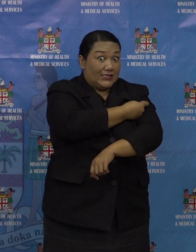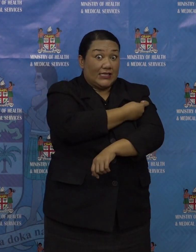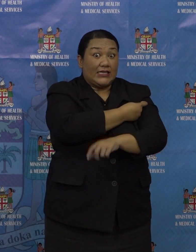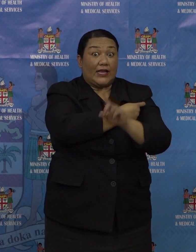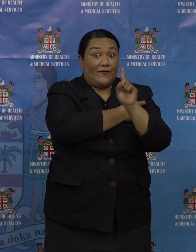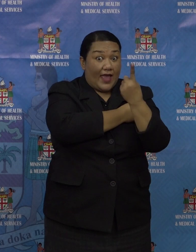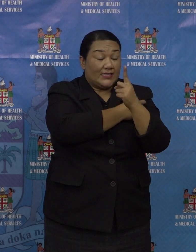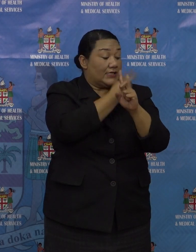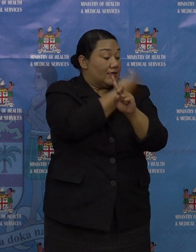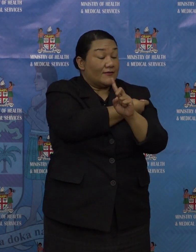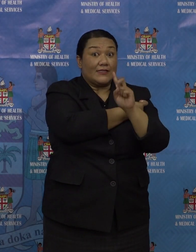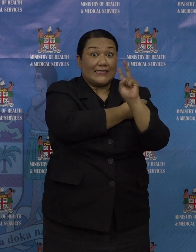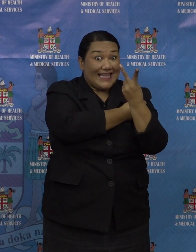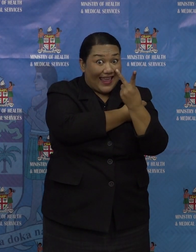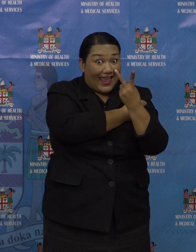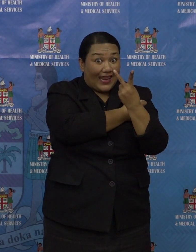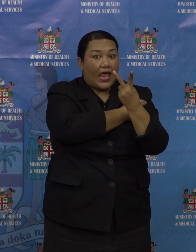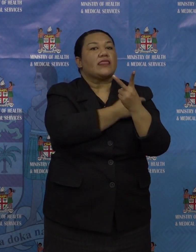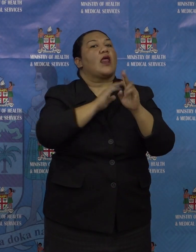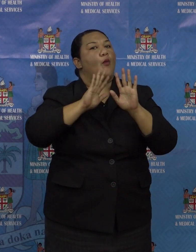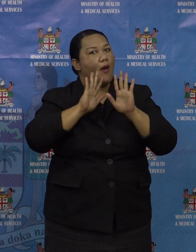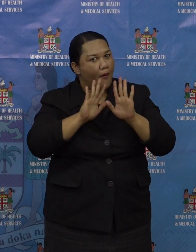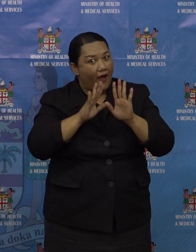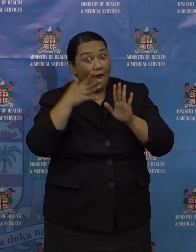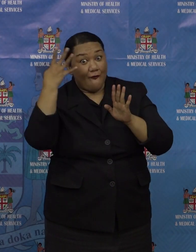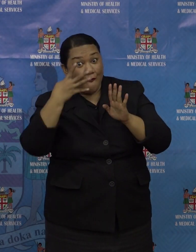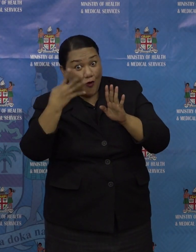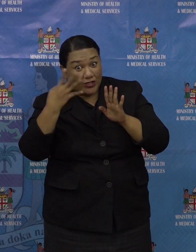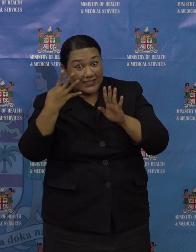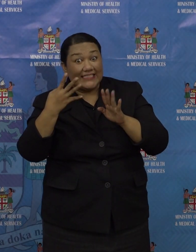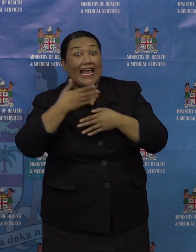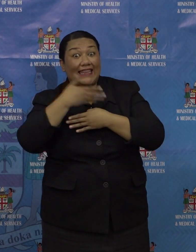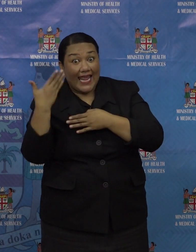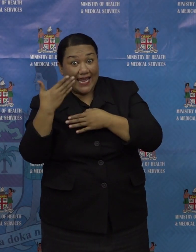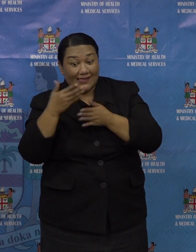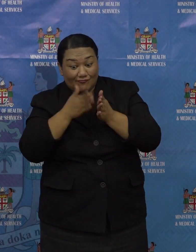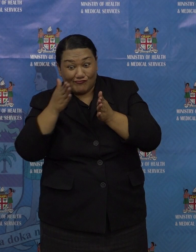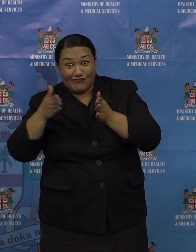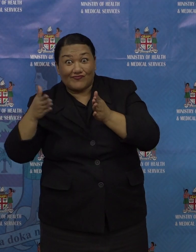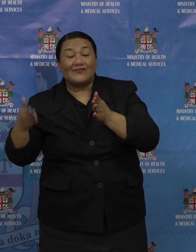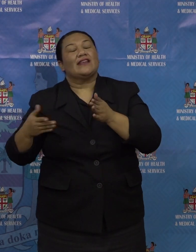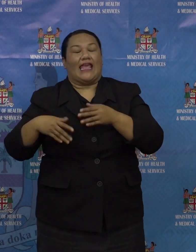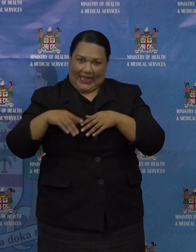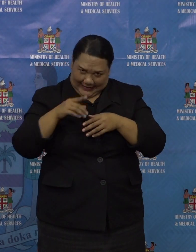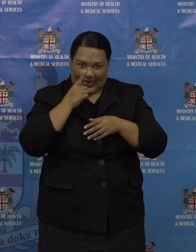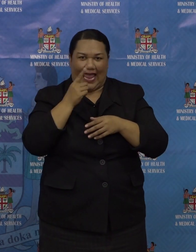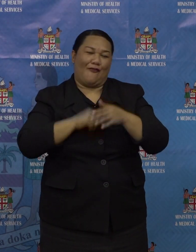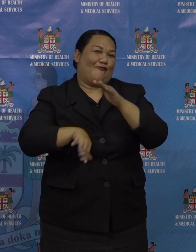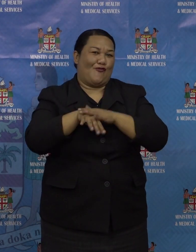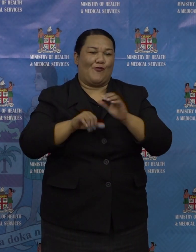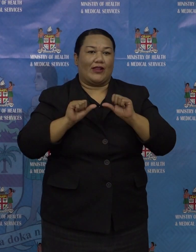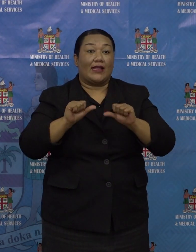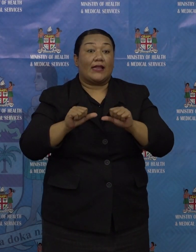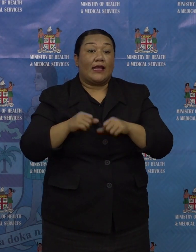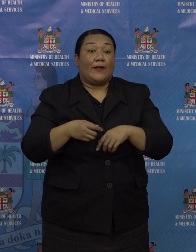the full protective effect of the vaccine. The fourth COVID-19 death to report is a 39-year-old man from Lami